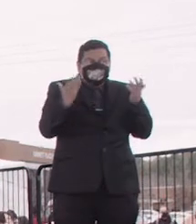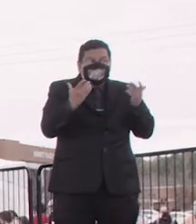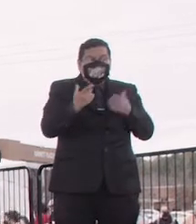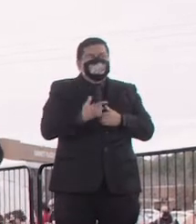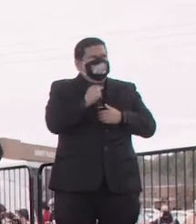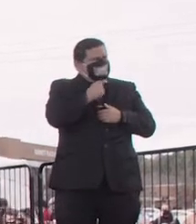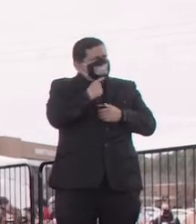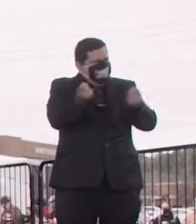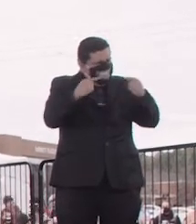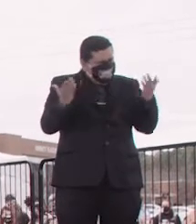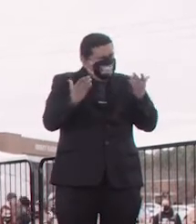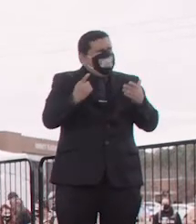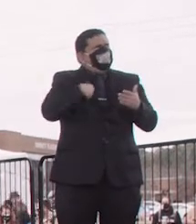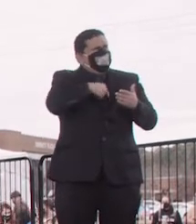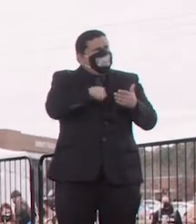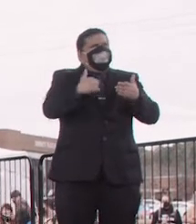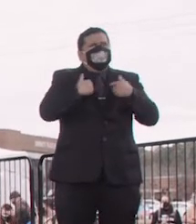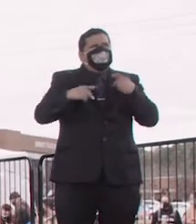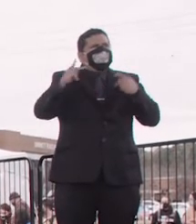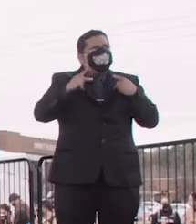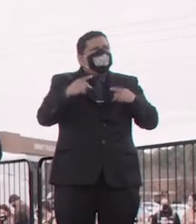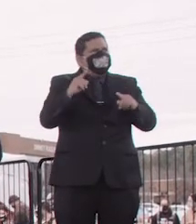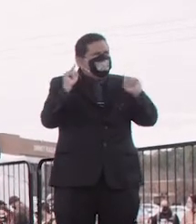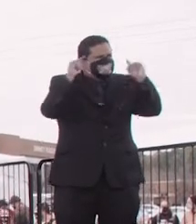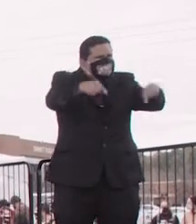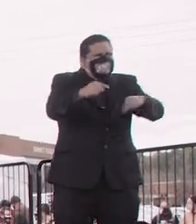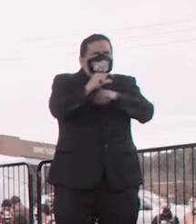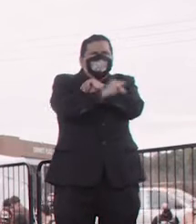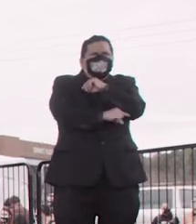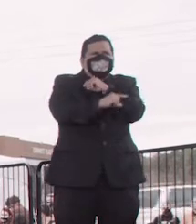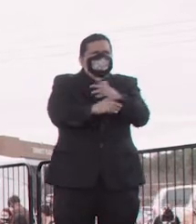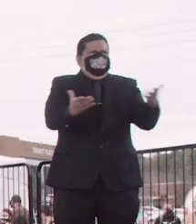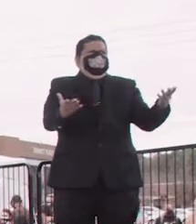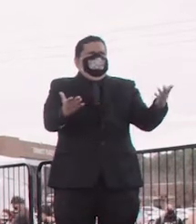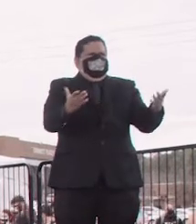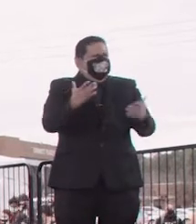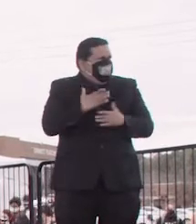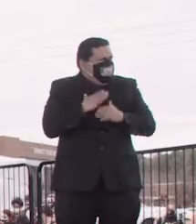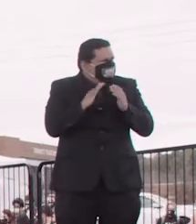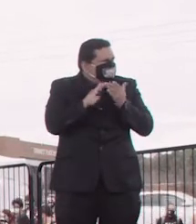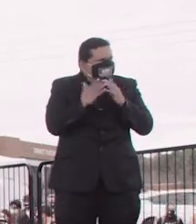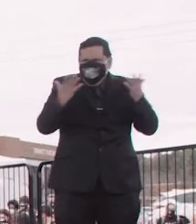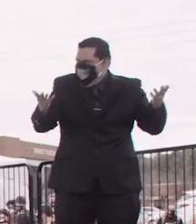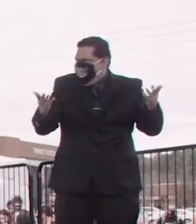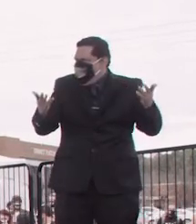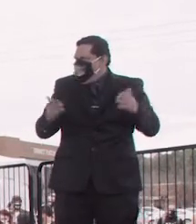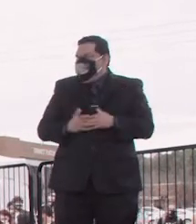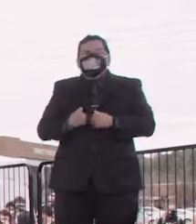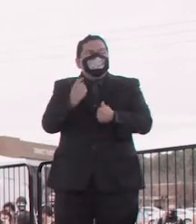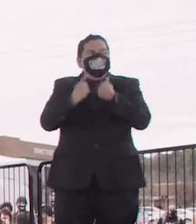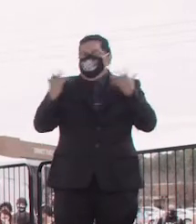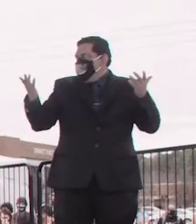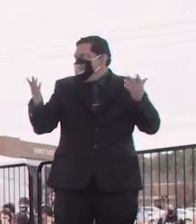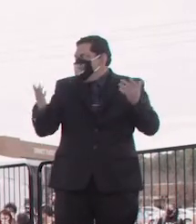said, y'all need to come here. And we've gotten people coming to Gwinnett, not Atlanta. You're welcome. And it's our